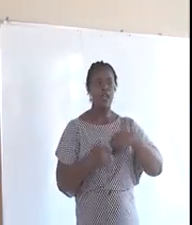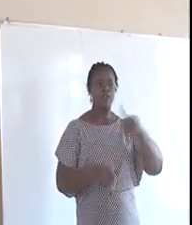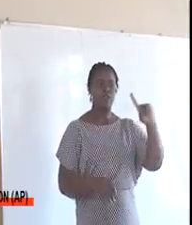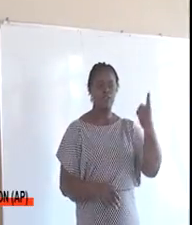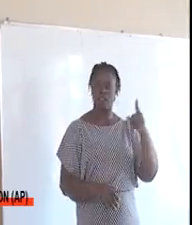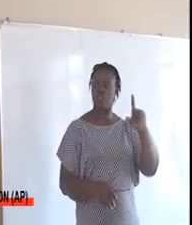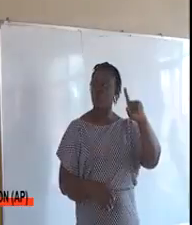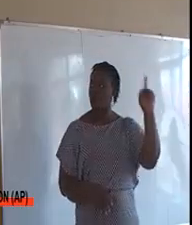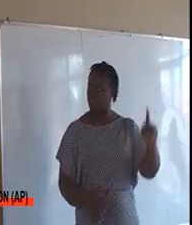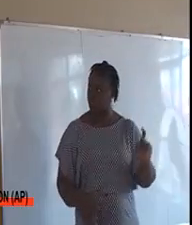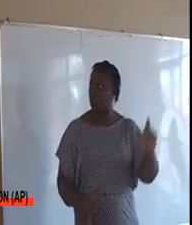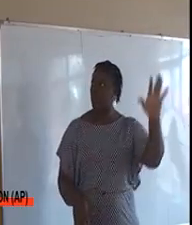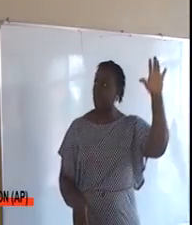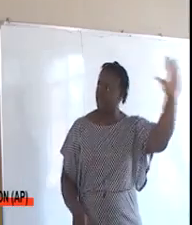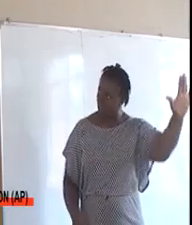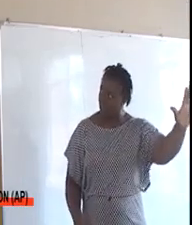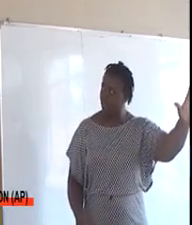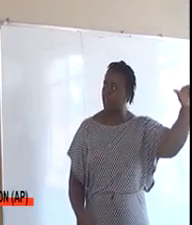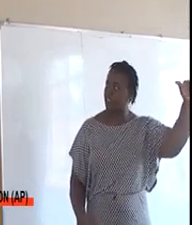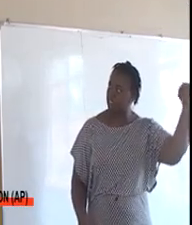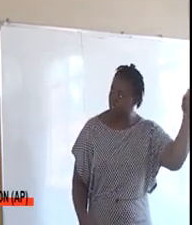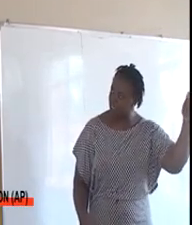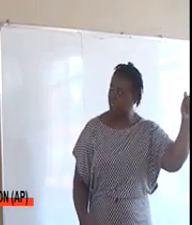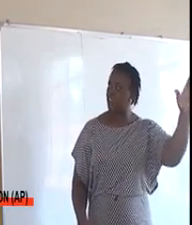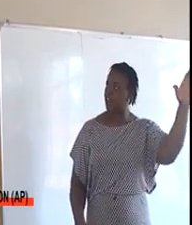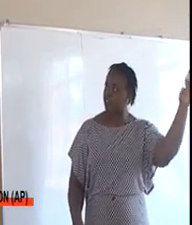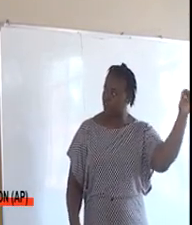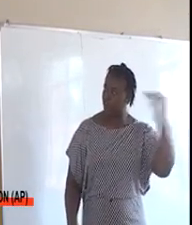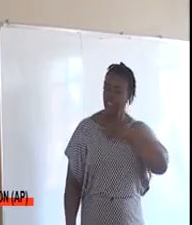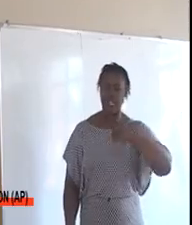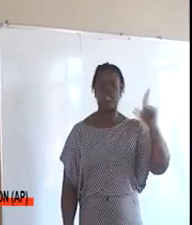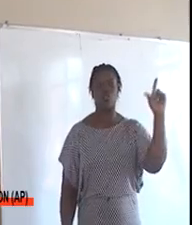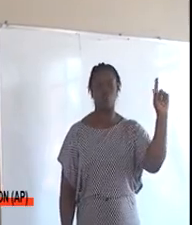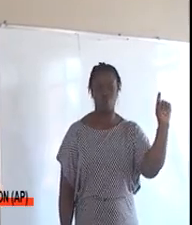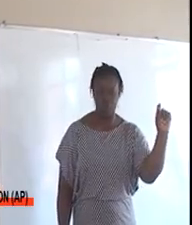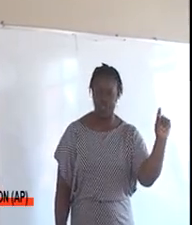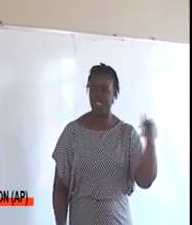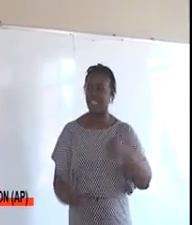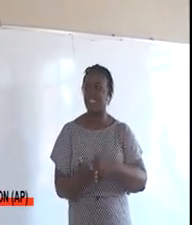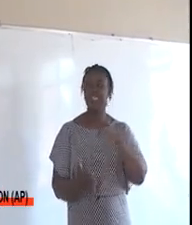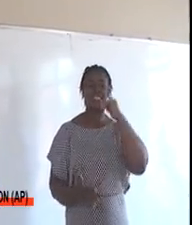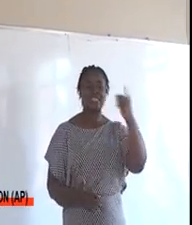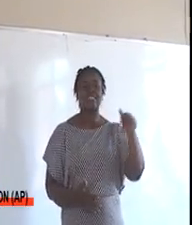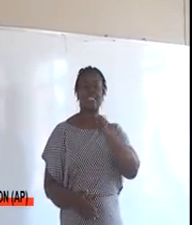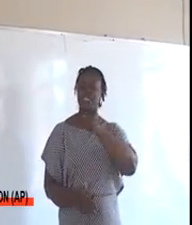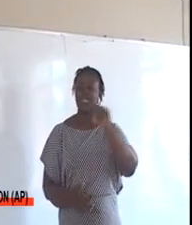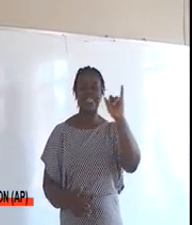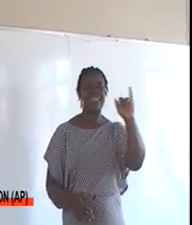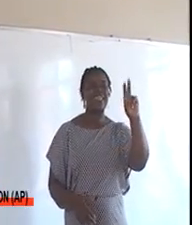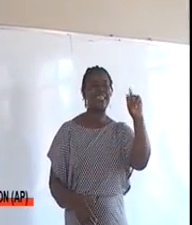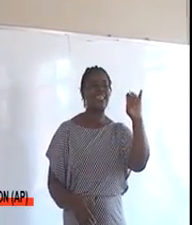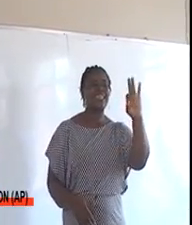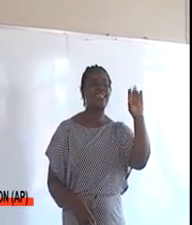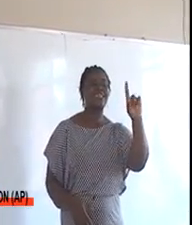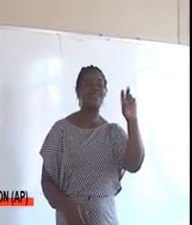question, 5, 10, 15, 20. And it is an infinite sequence because it's